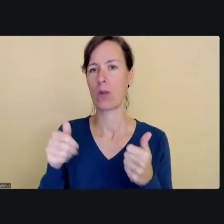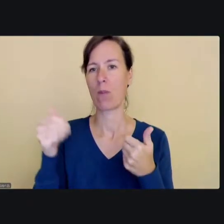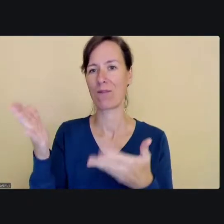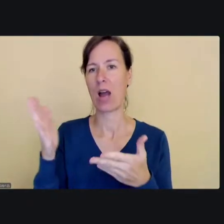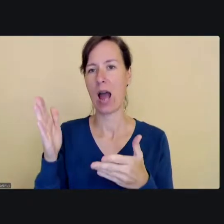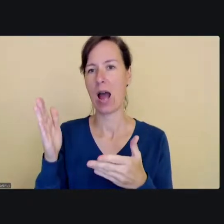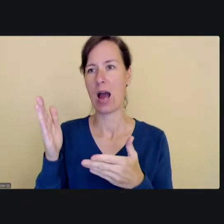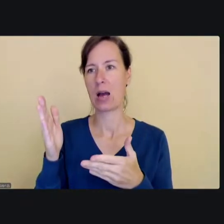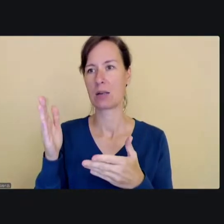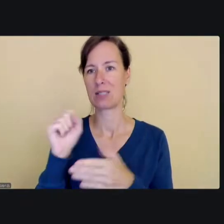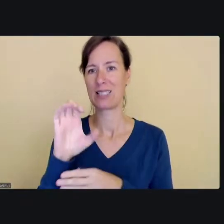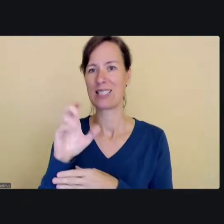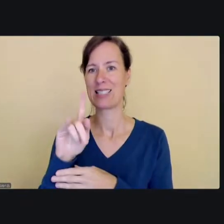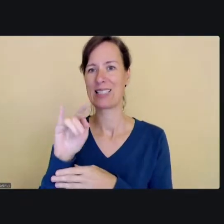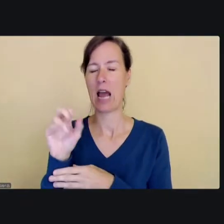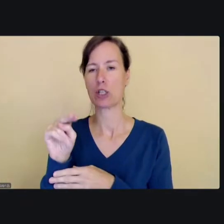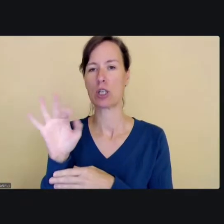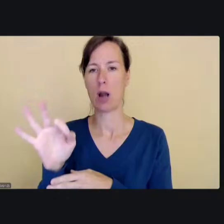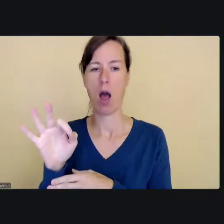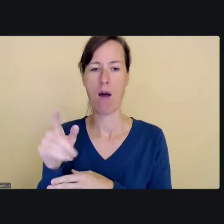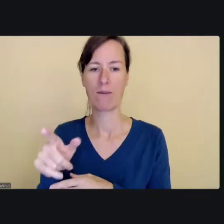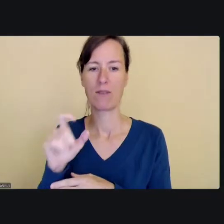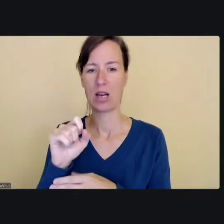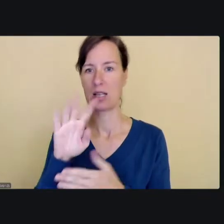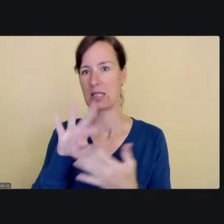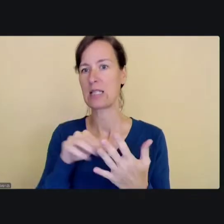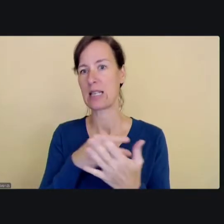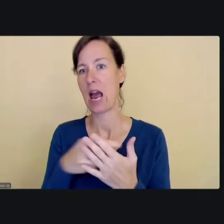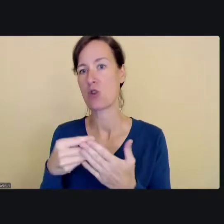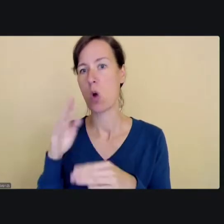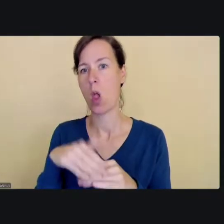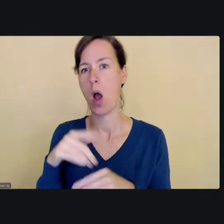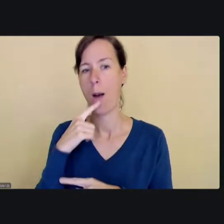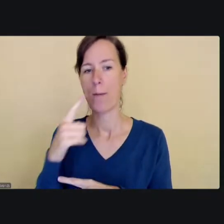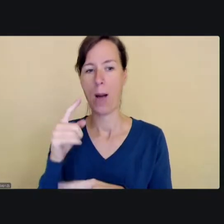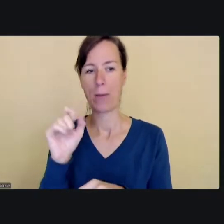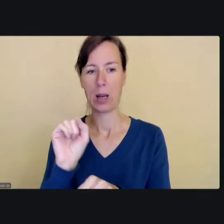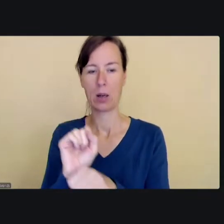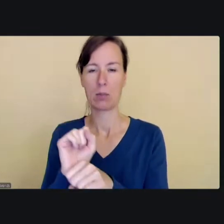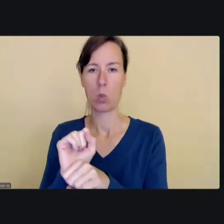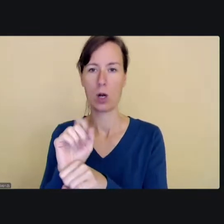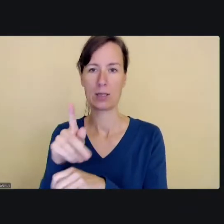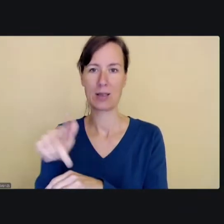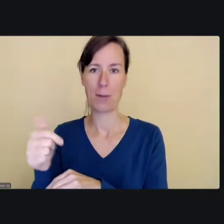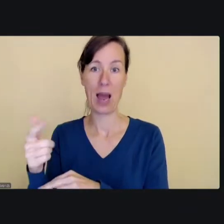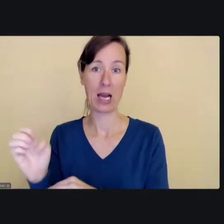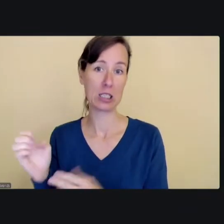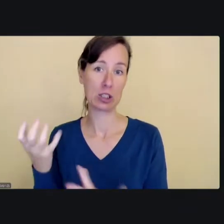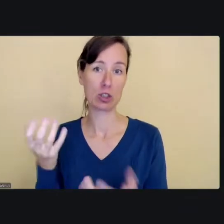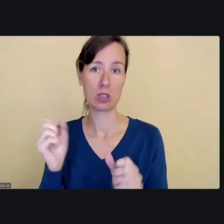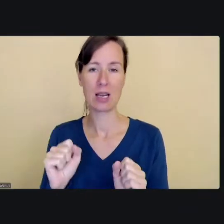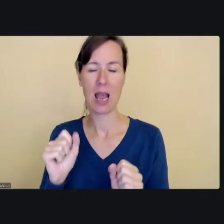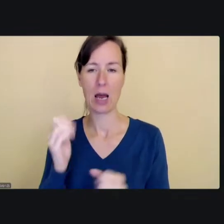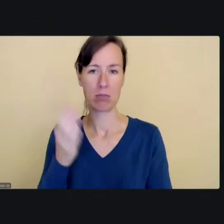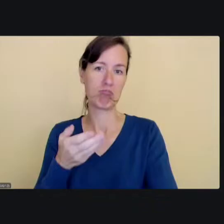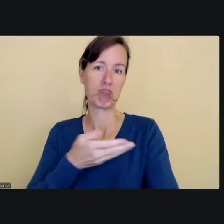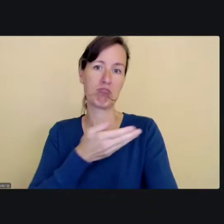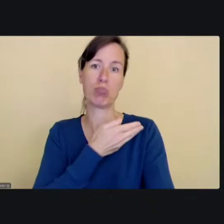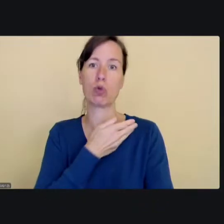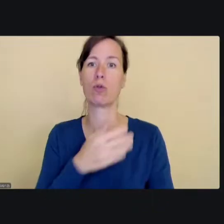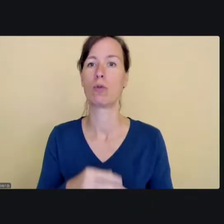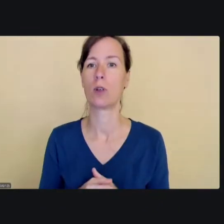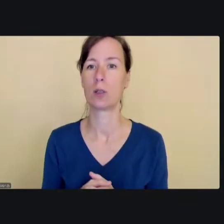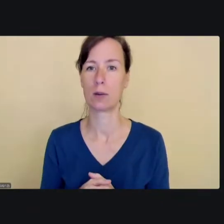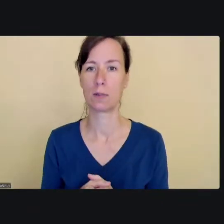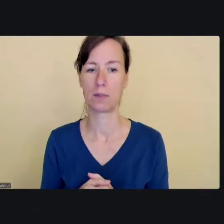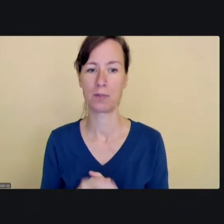on the public works page, and we can have that updated accordingly. But I will let you know and